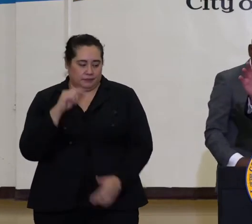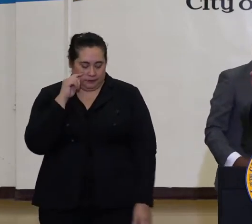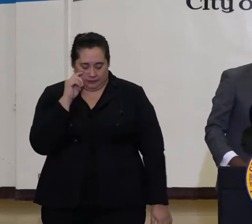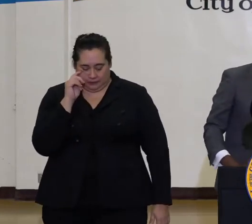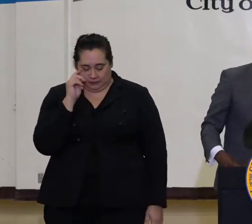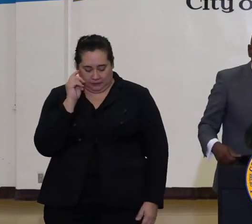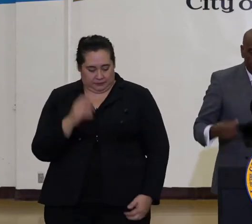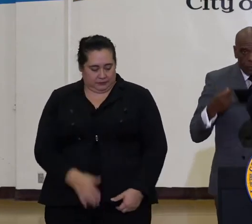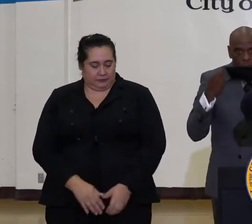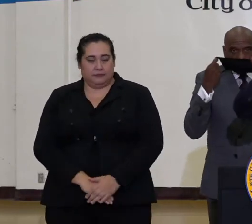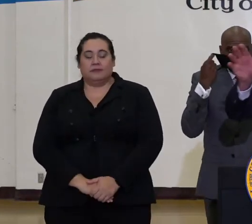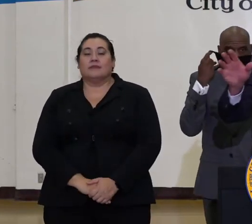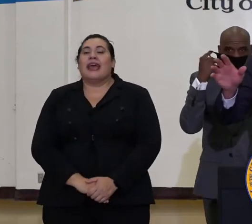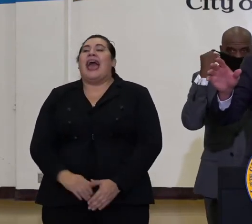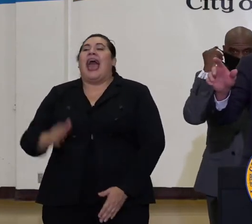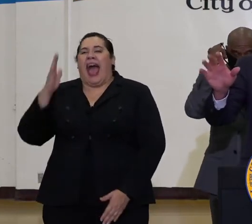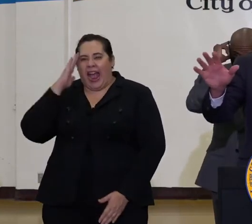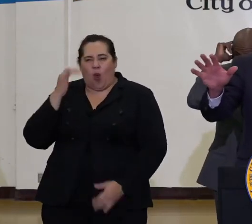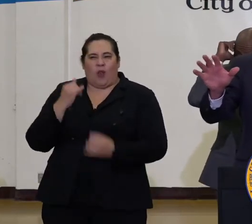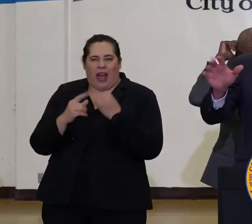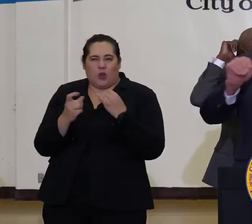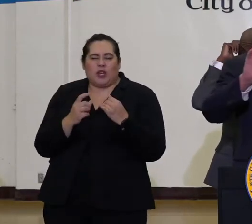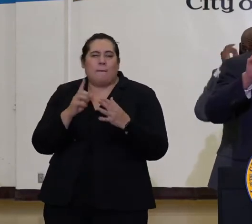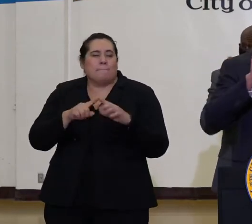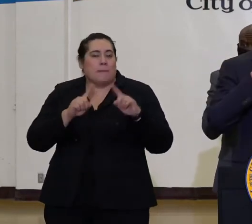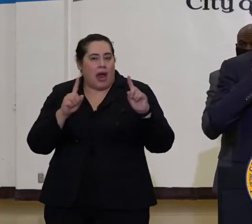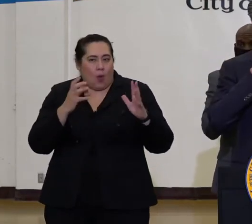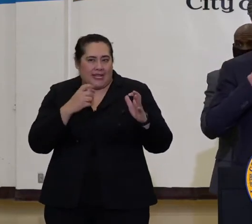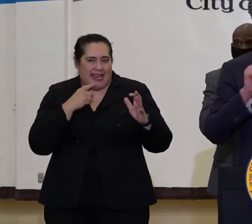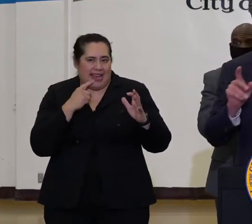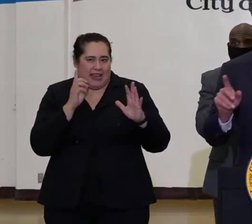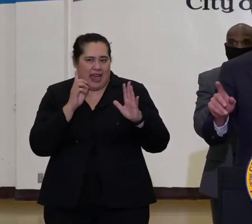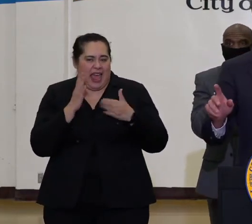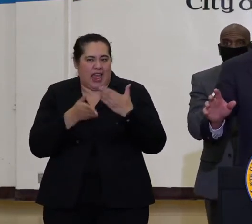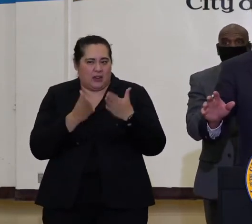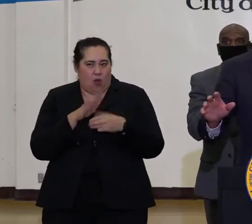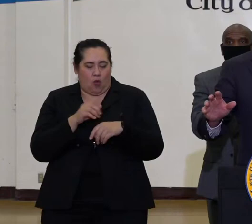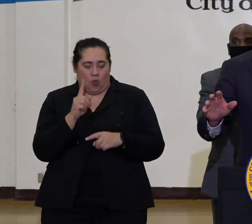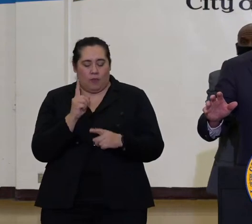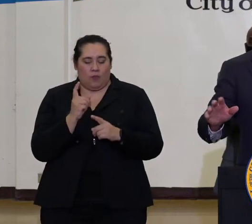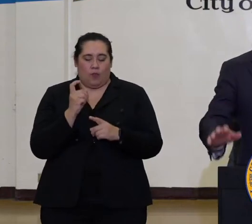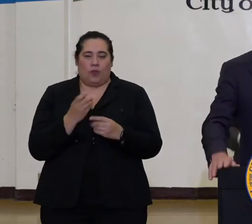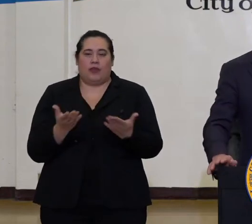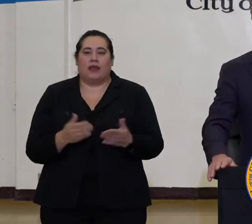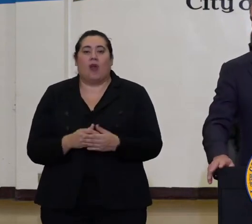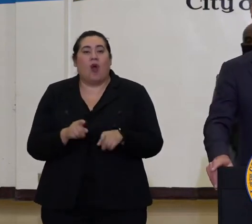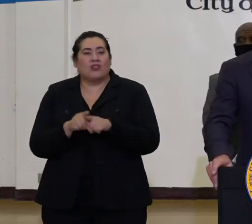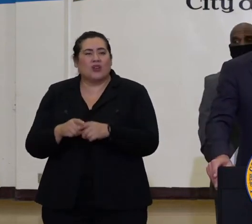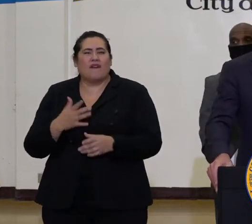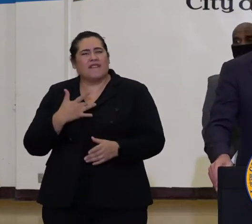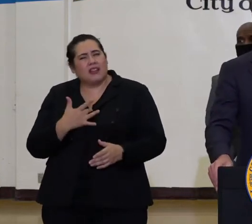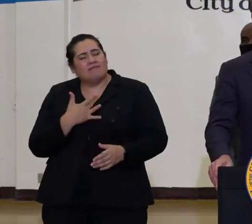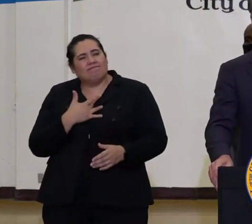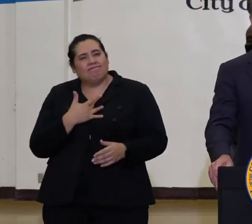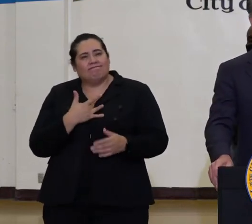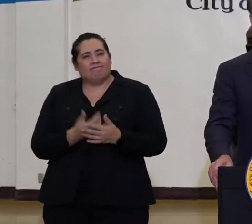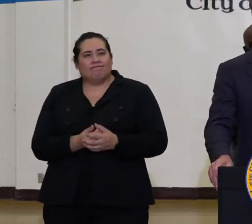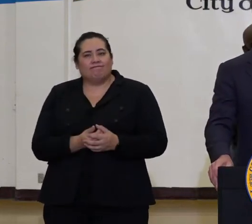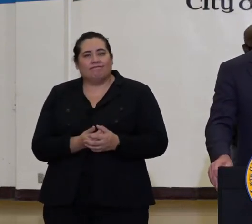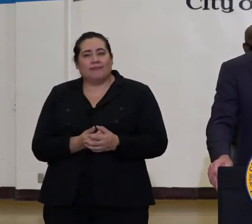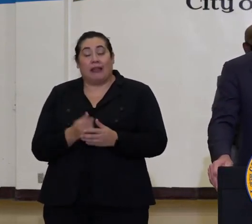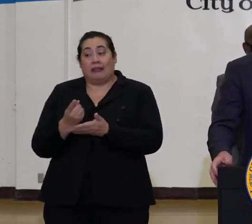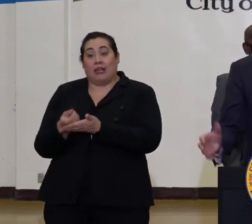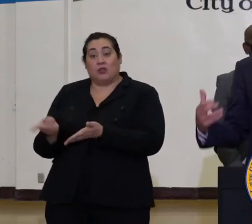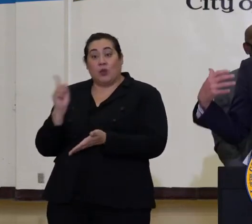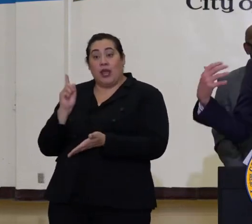here. And I know that was the last question. Let me just end on this. What's also heartening about this,